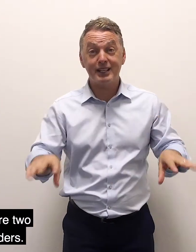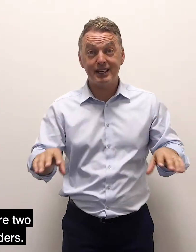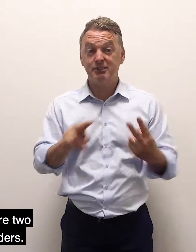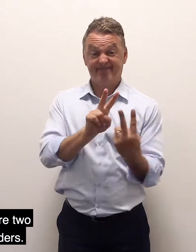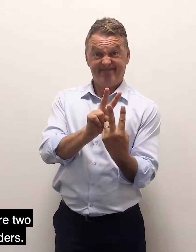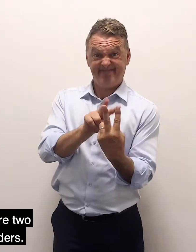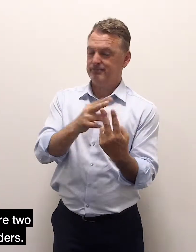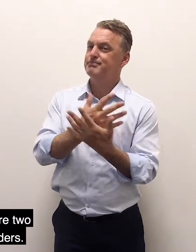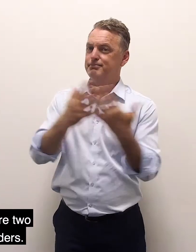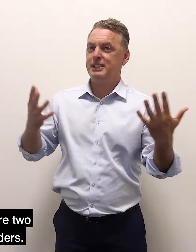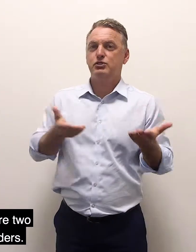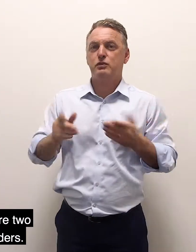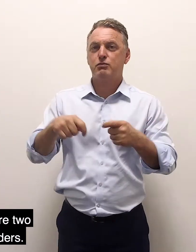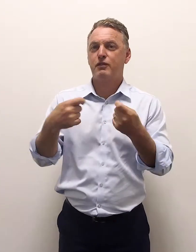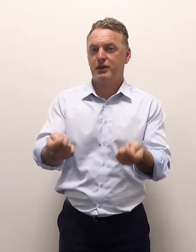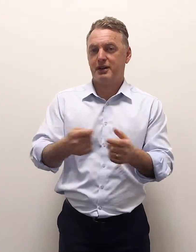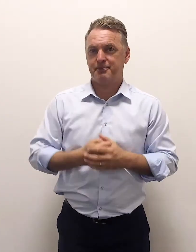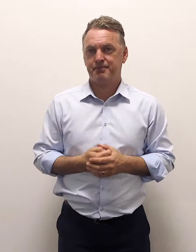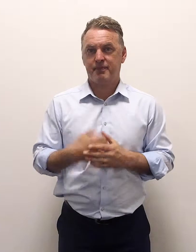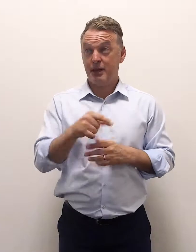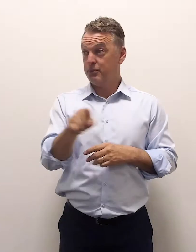Dogs. They're 2 big service providers.